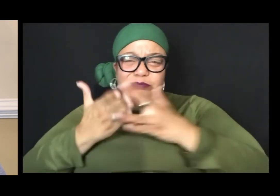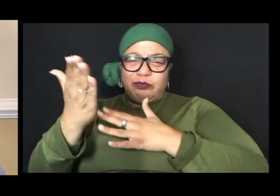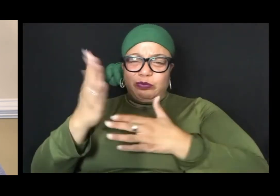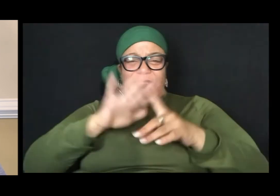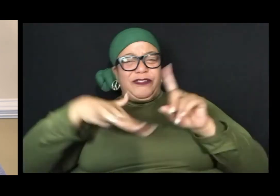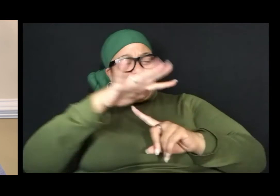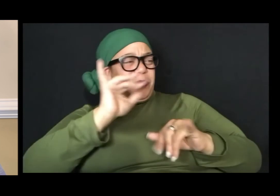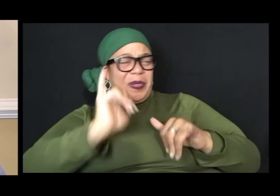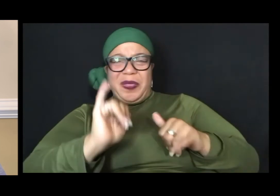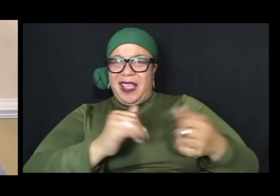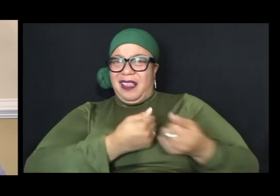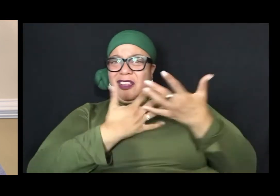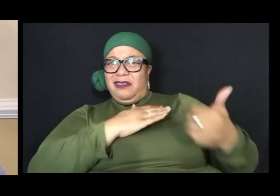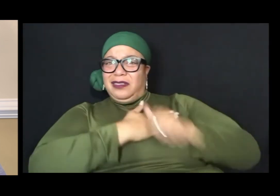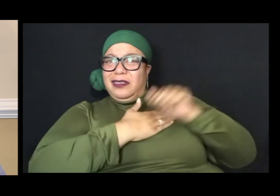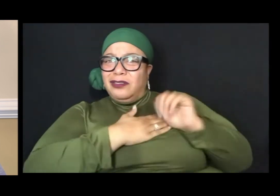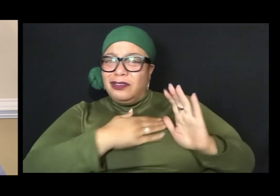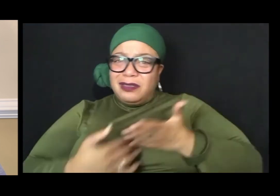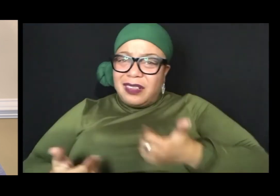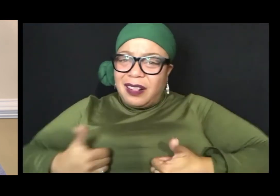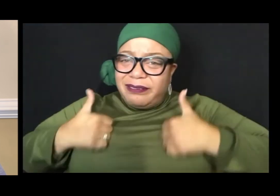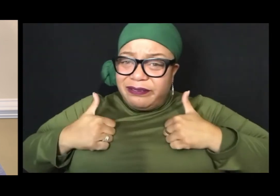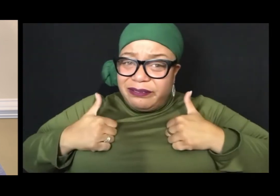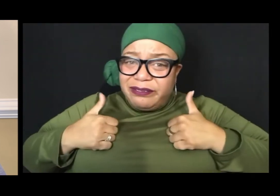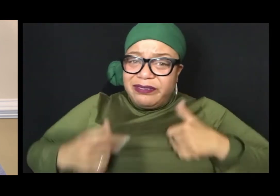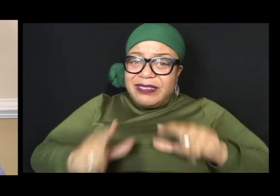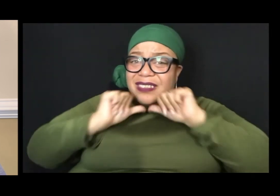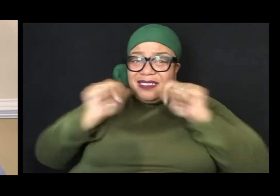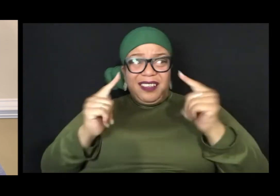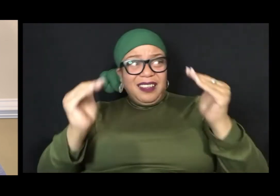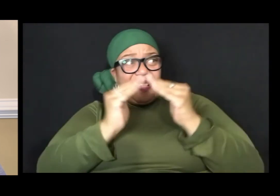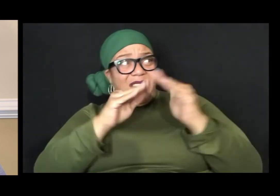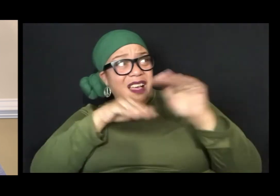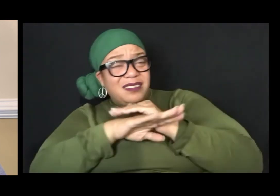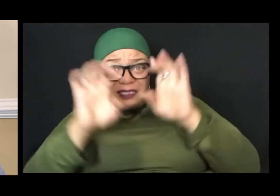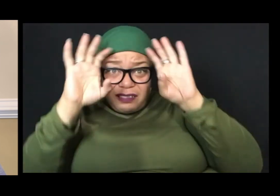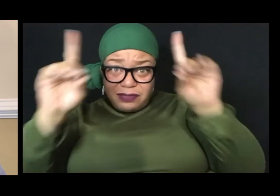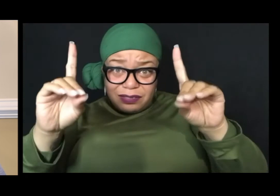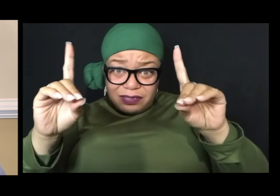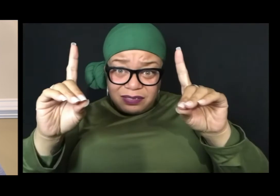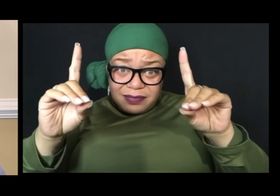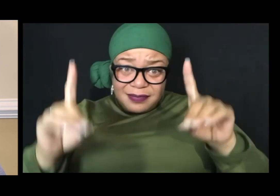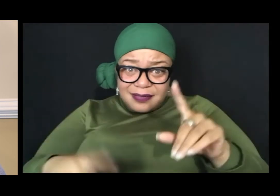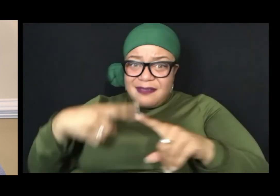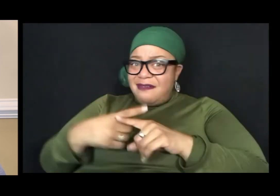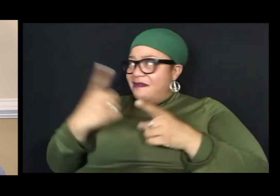their lives, deny them equal access to education, healthcare, and work